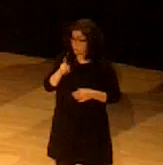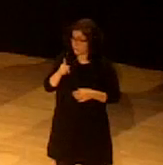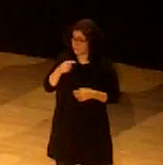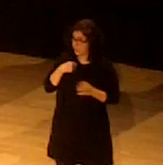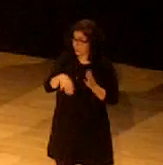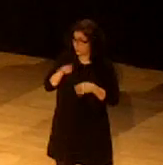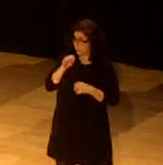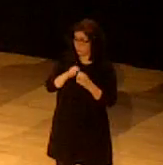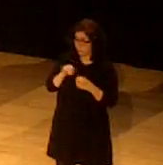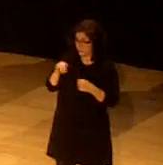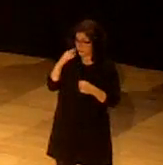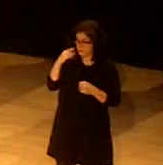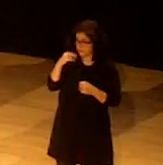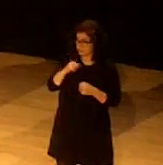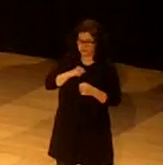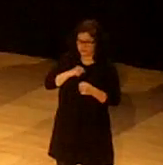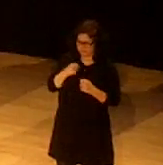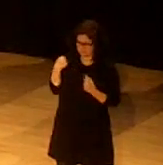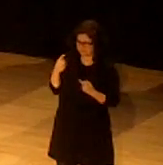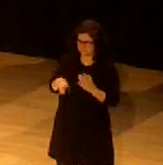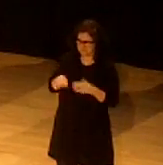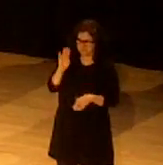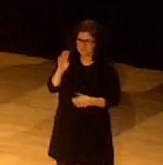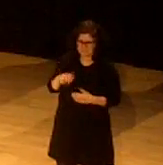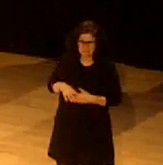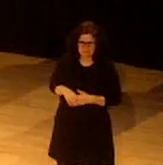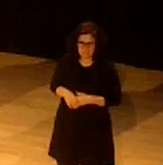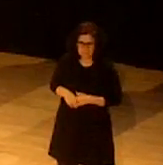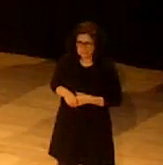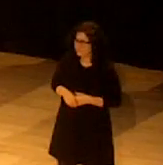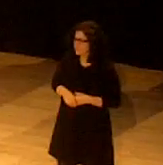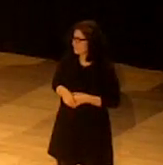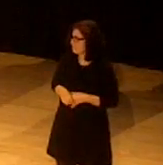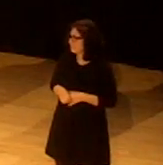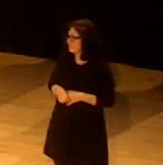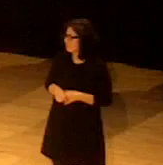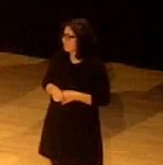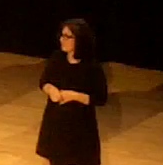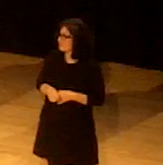grow up with that my whole entire life.